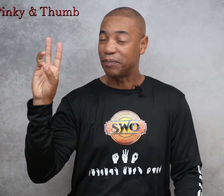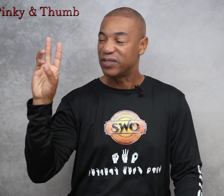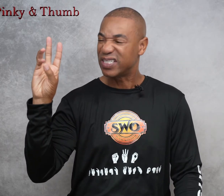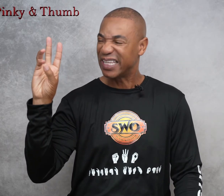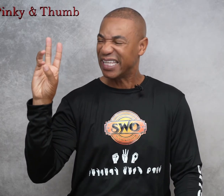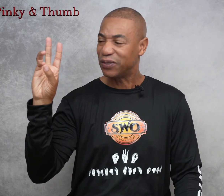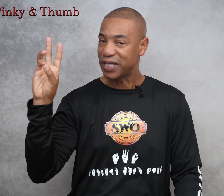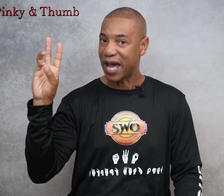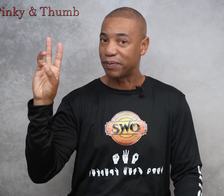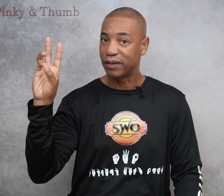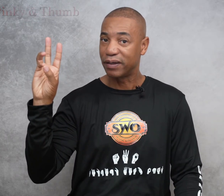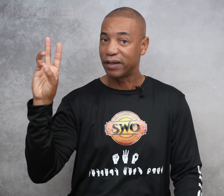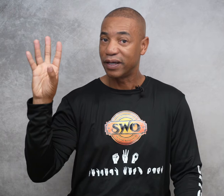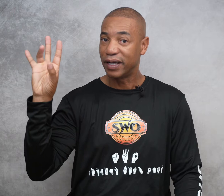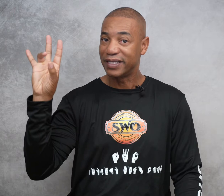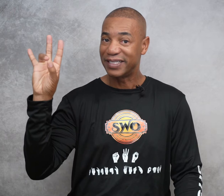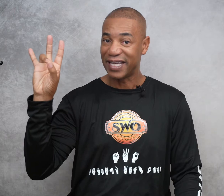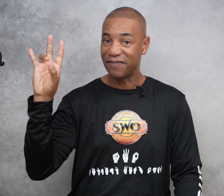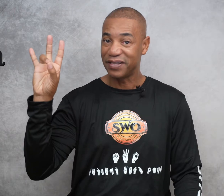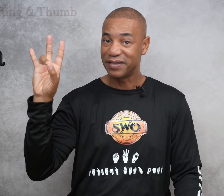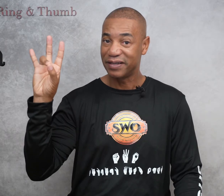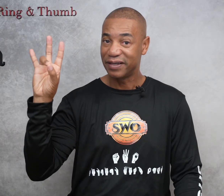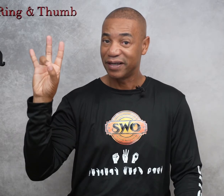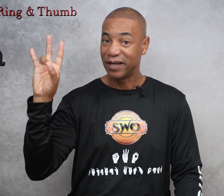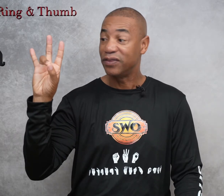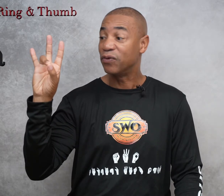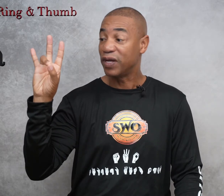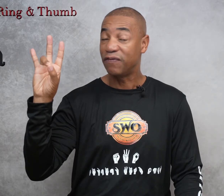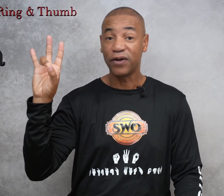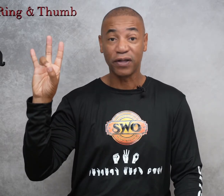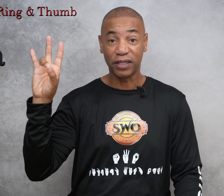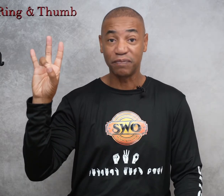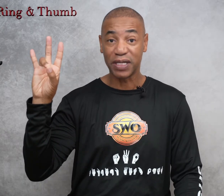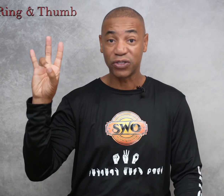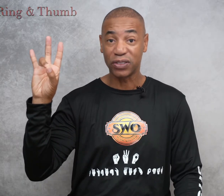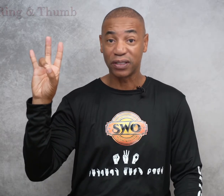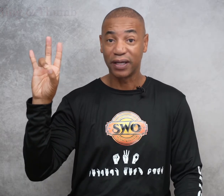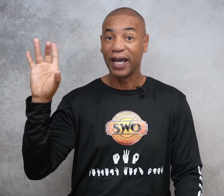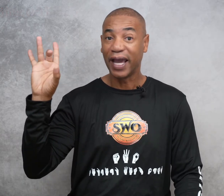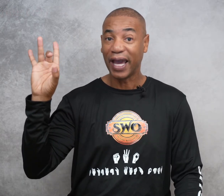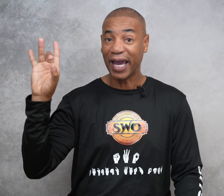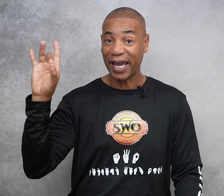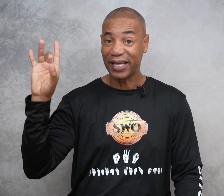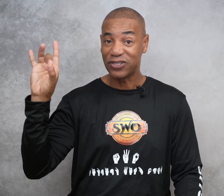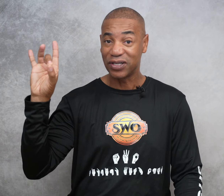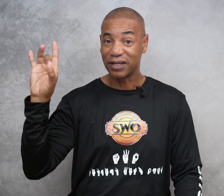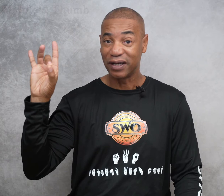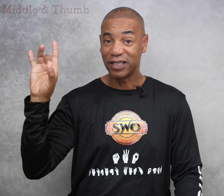just a little tap. 7, the ring finger and the thumb touches. 8, the